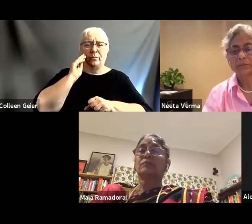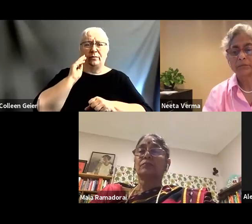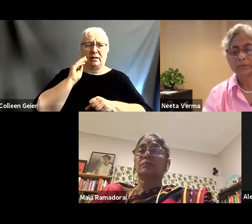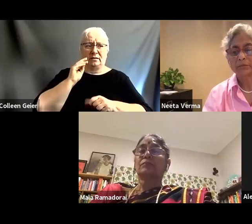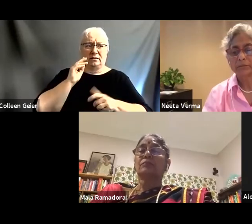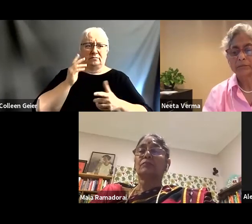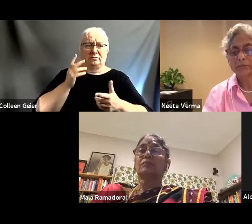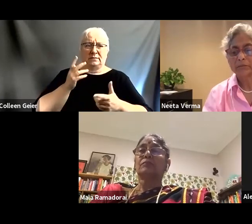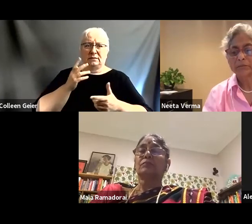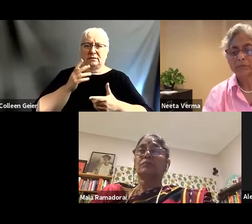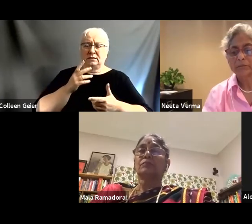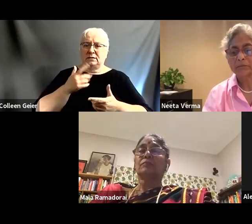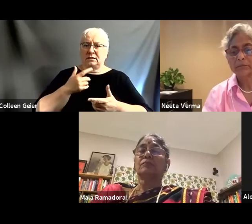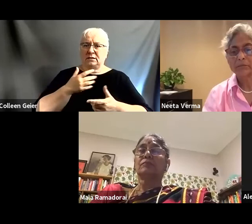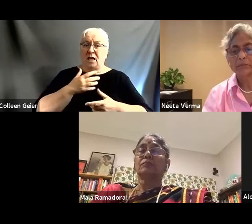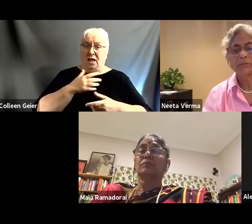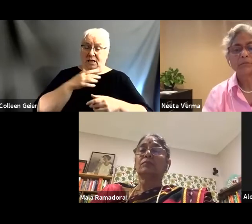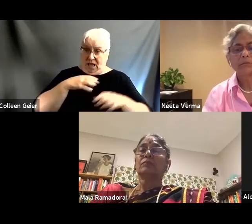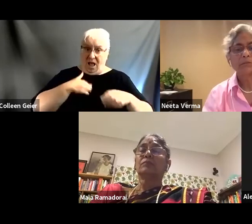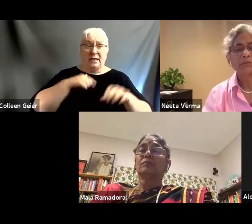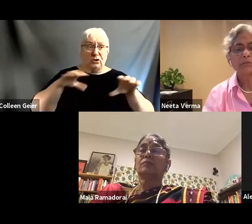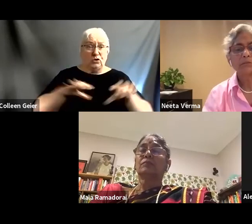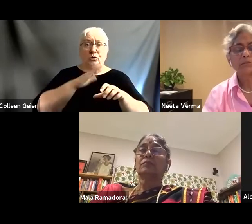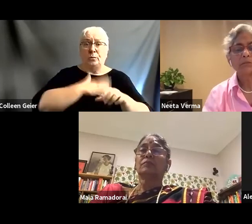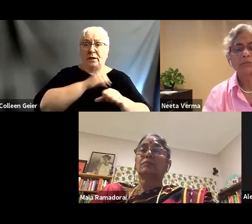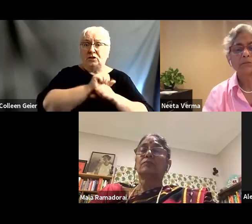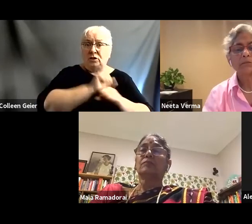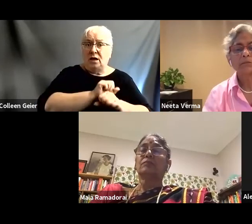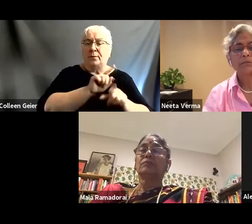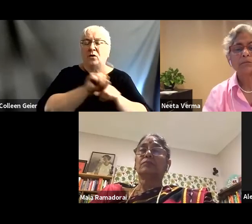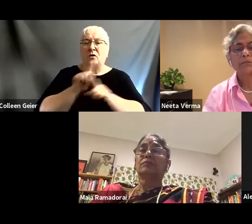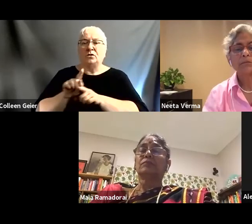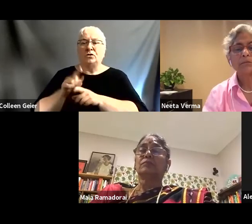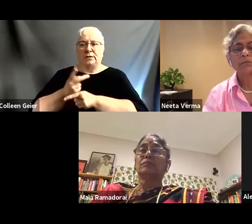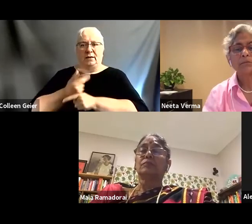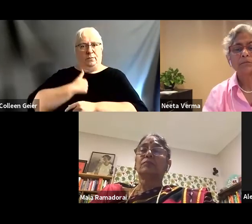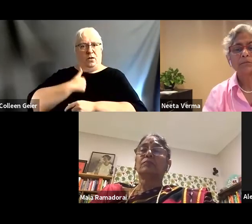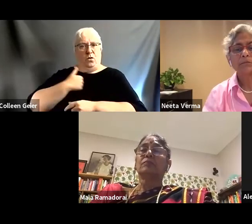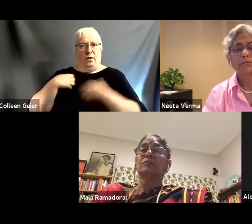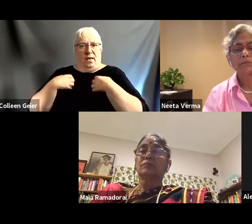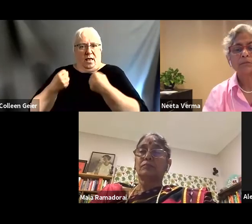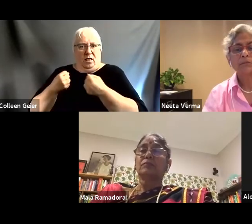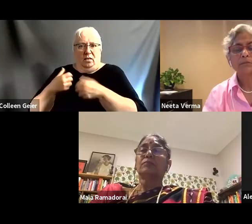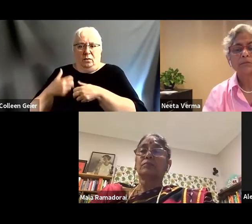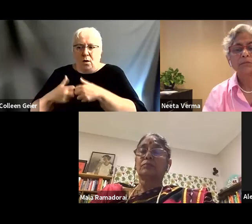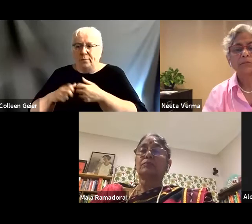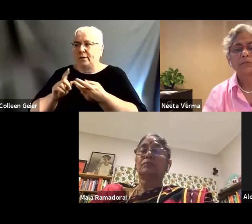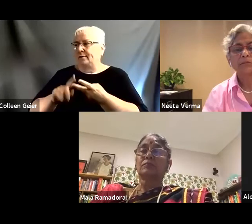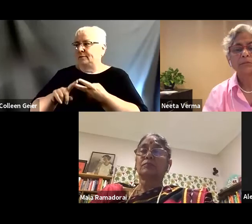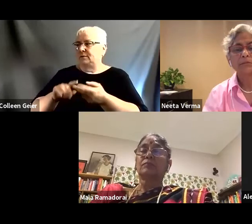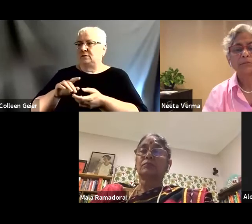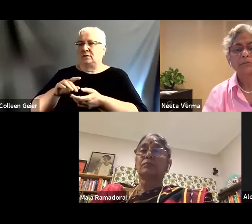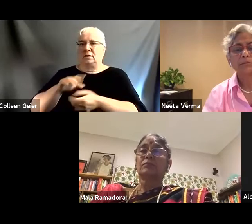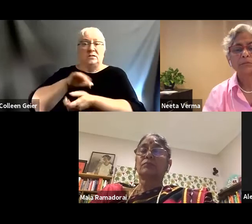to do as part of their functions of their job, but also be able to tend to any sort of medical needs or medical appointments, and